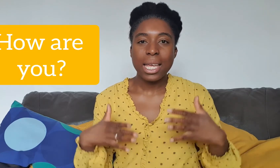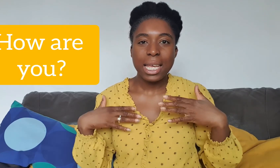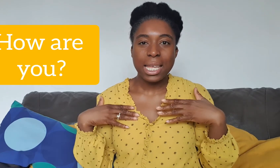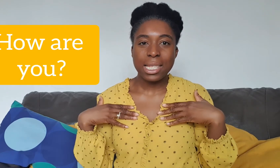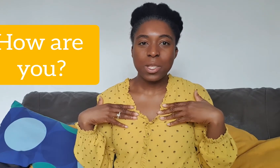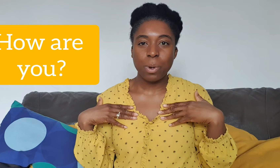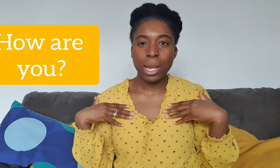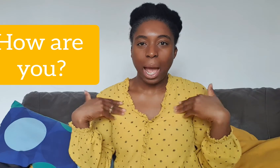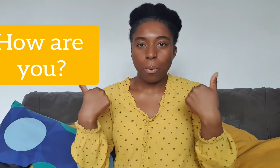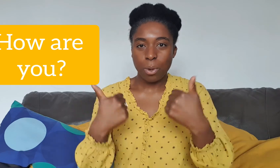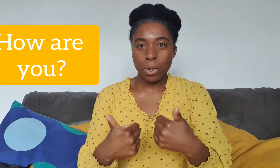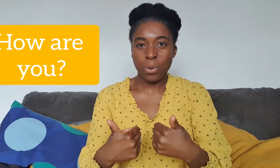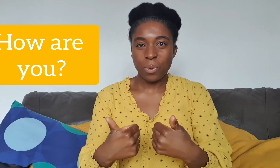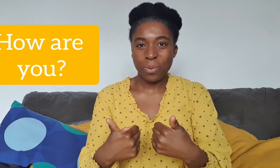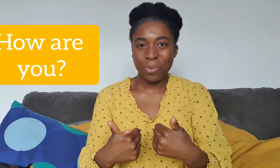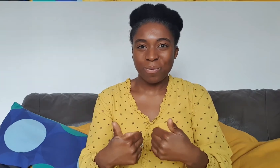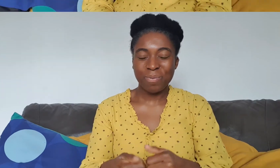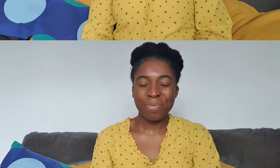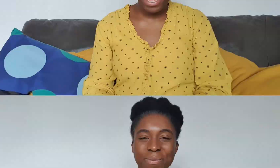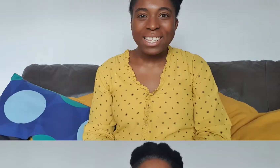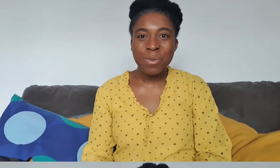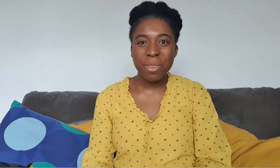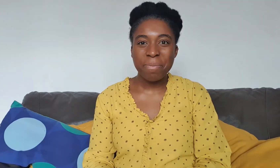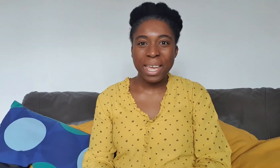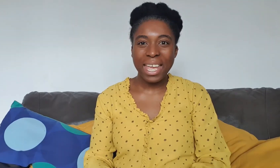is this one. So practice with me.